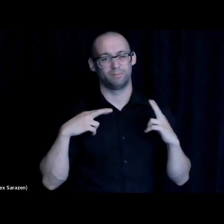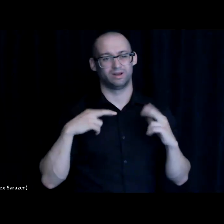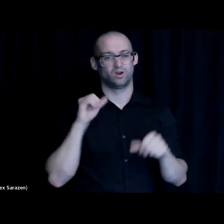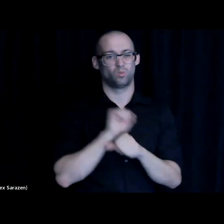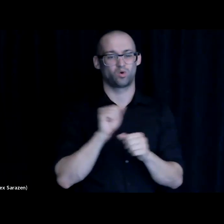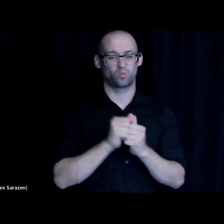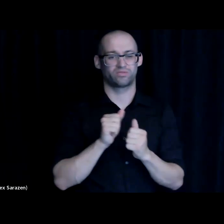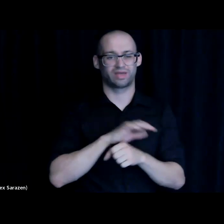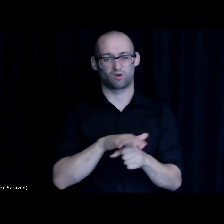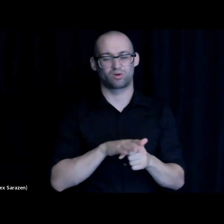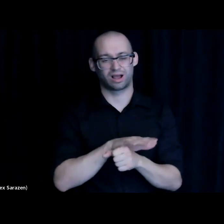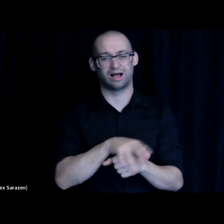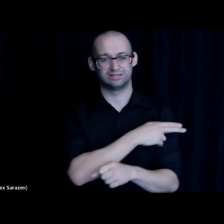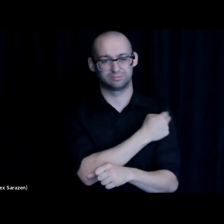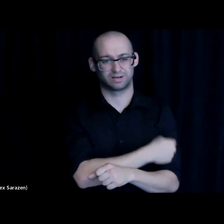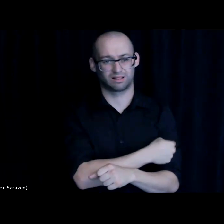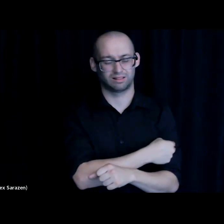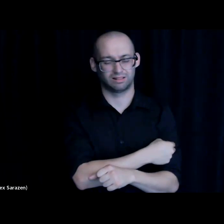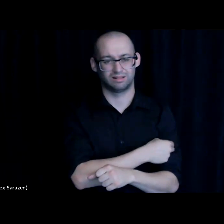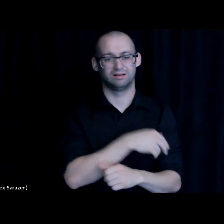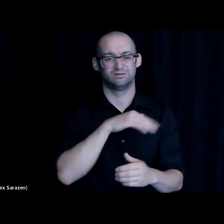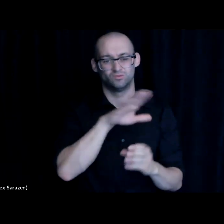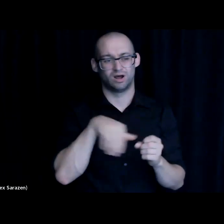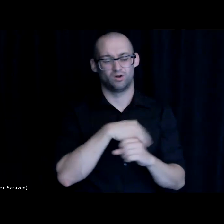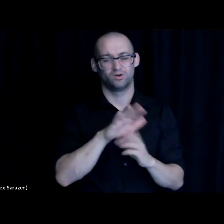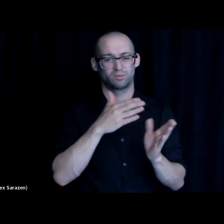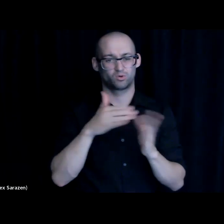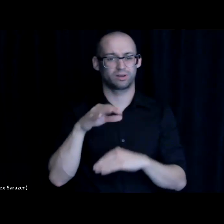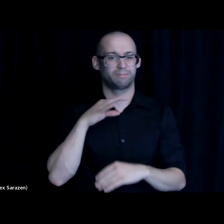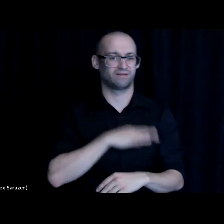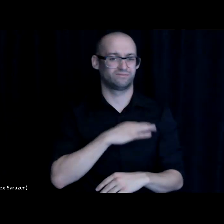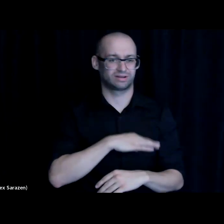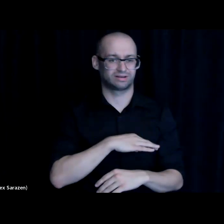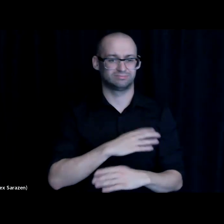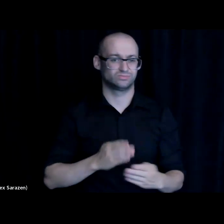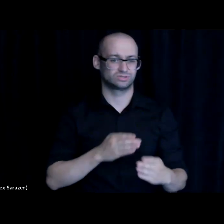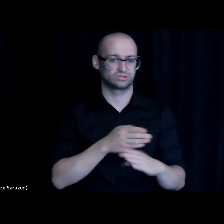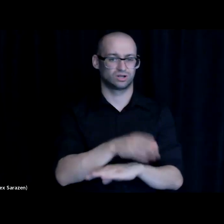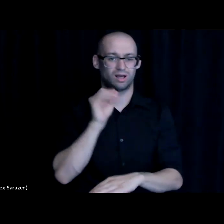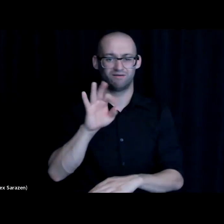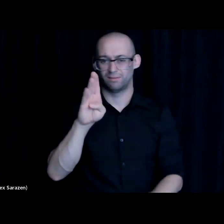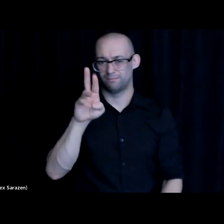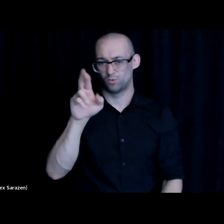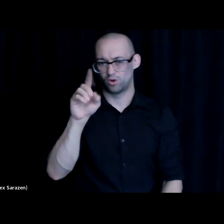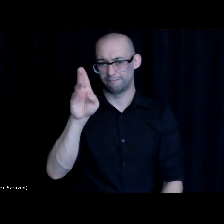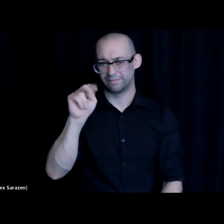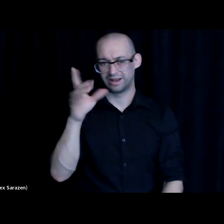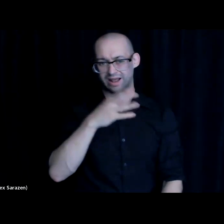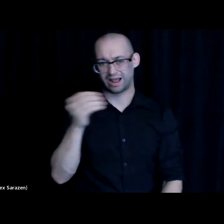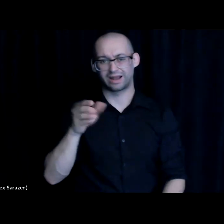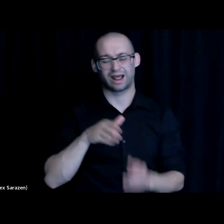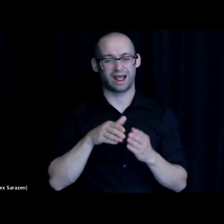local hospital around community benefit. And a lot of the intersection of broadband and access